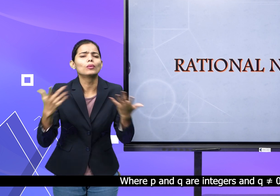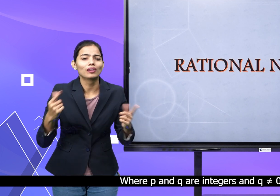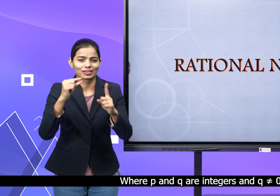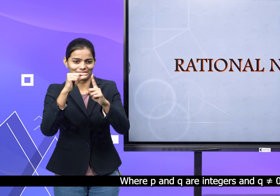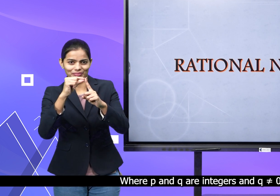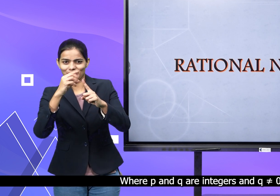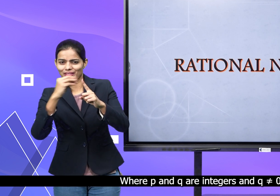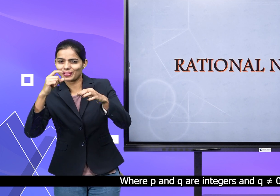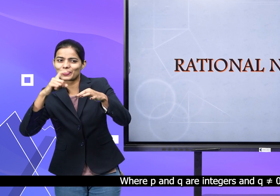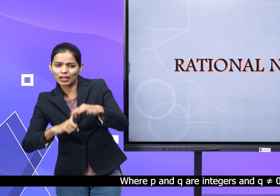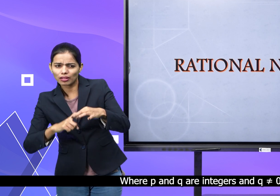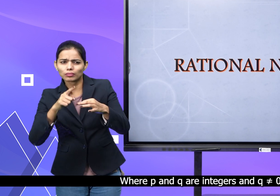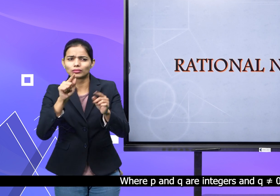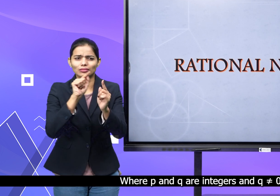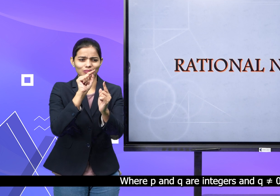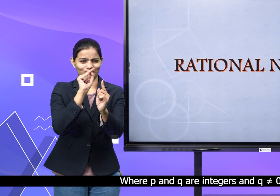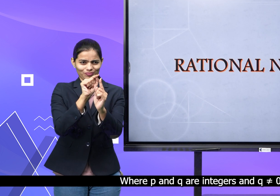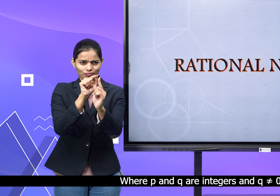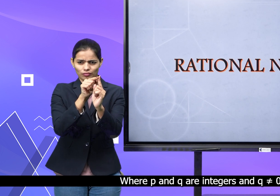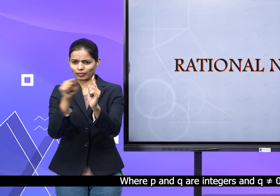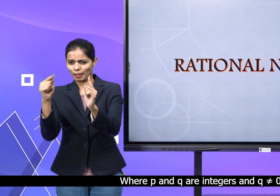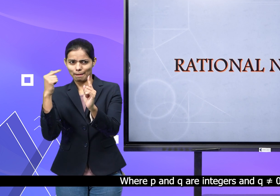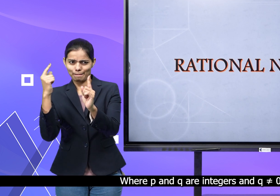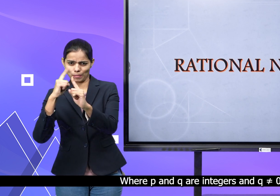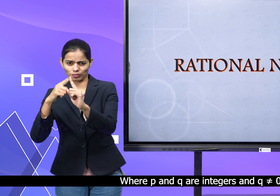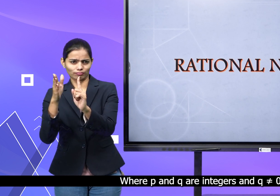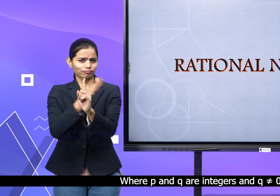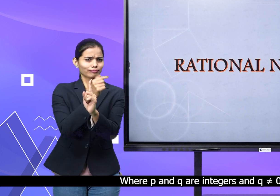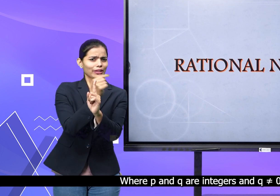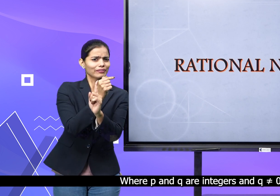are integers and Q is not equal to 0.